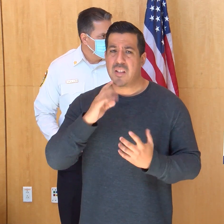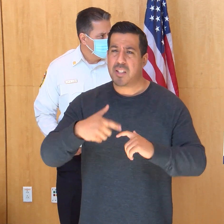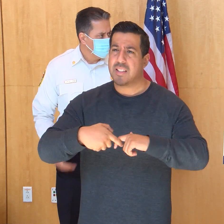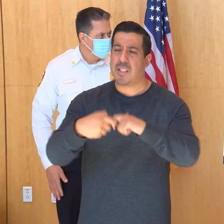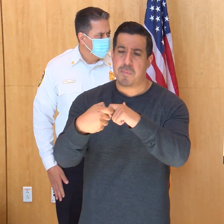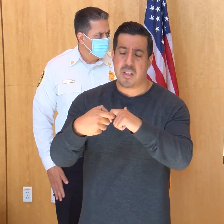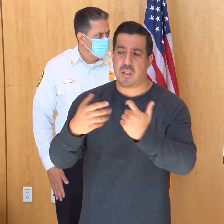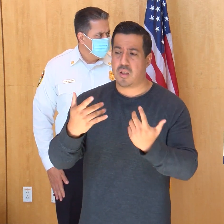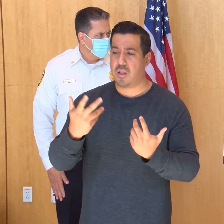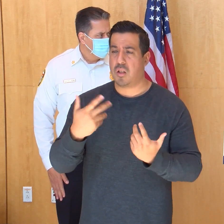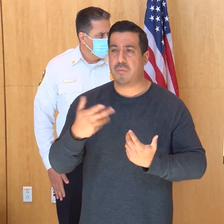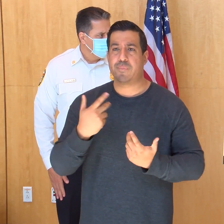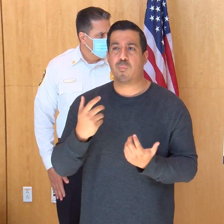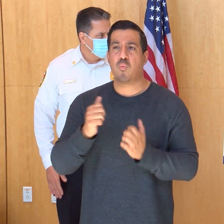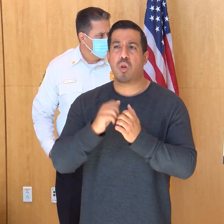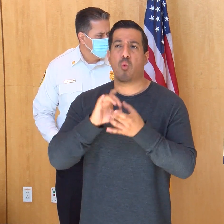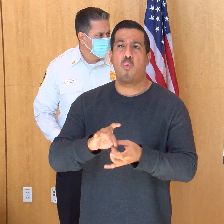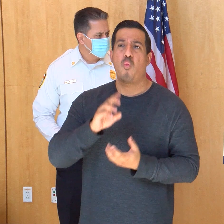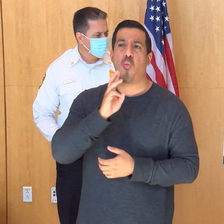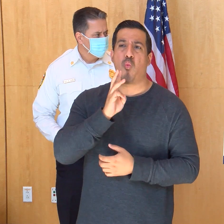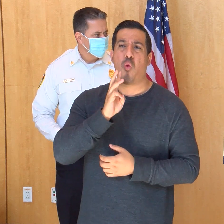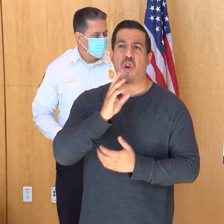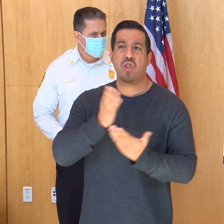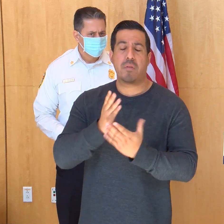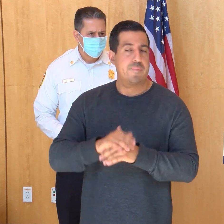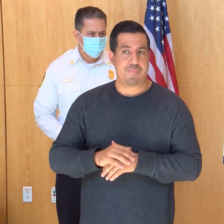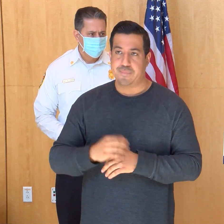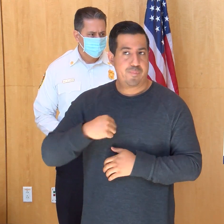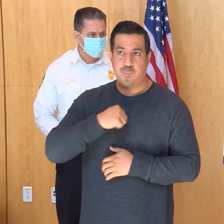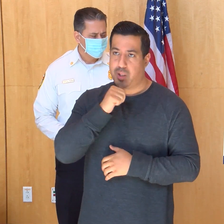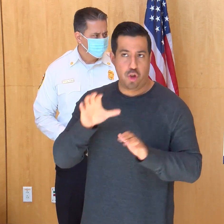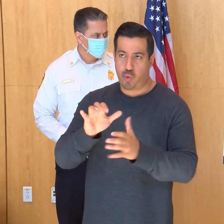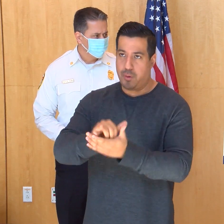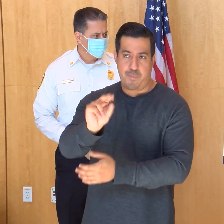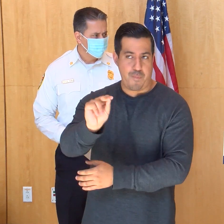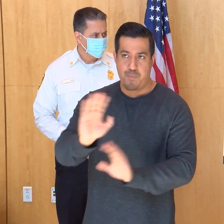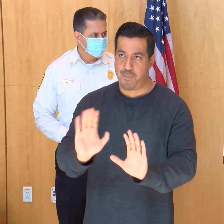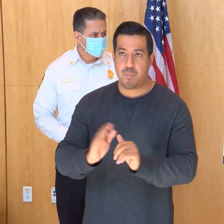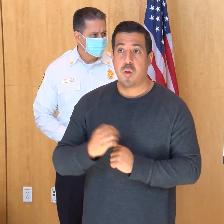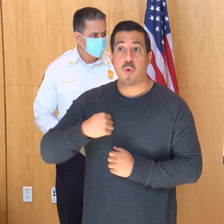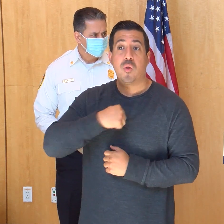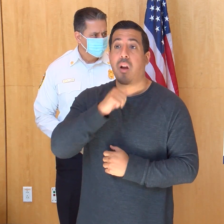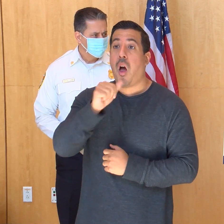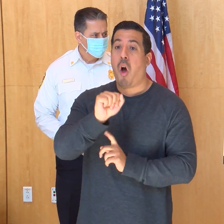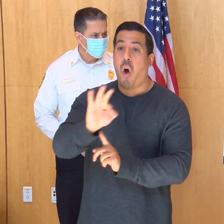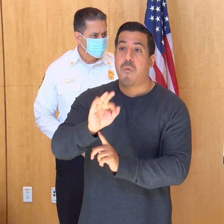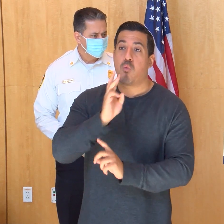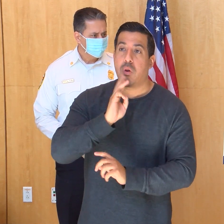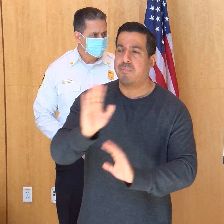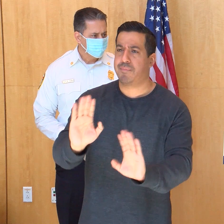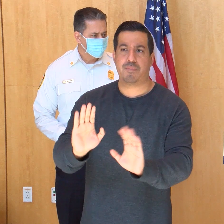suspending in terms of water service. Let me tell you that is not the case. We are not turning off